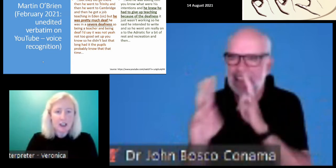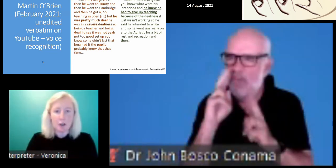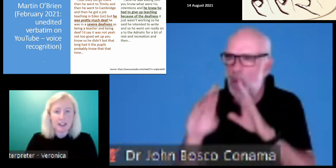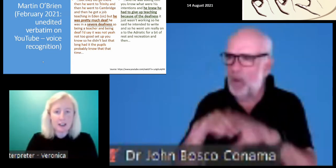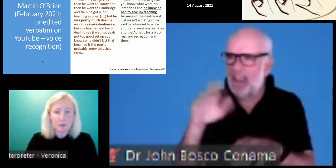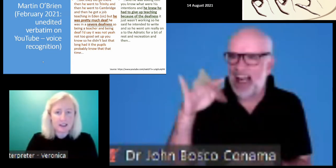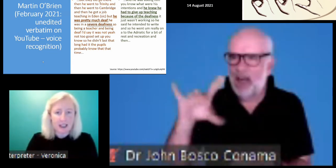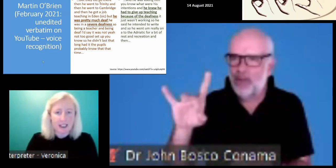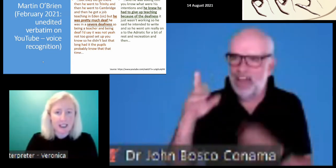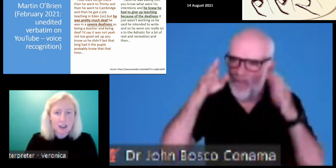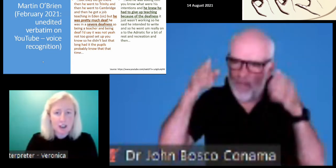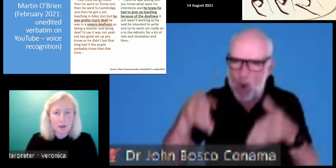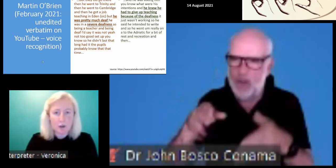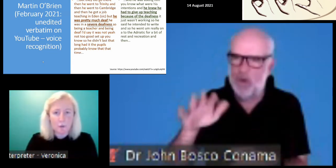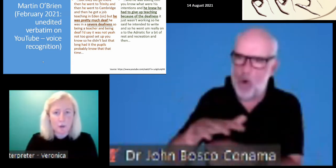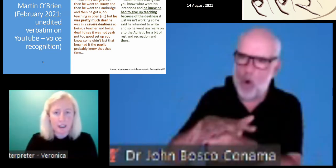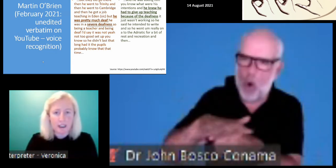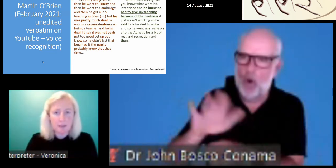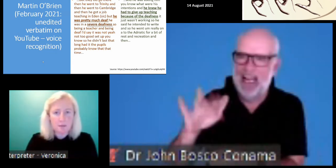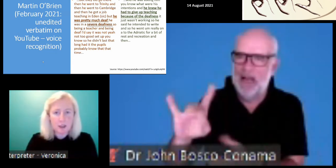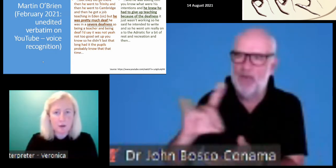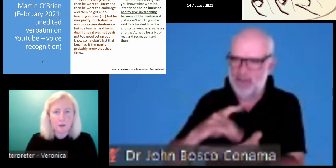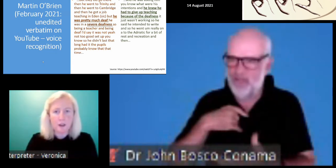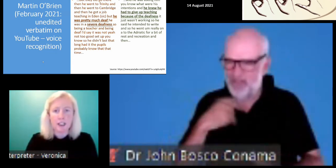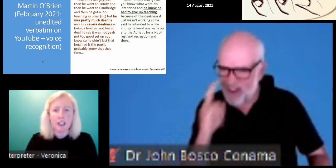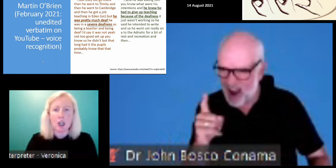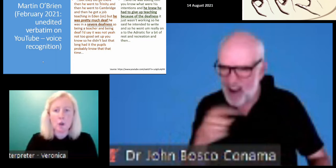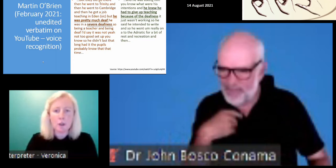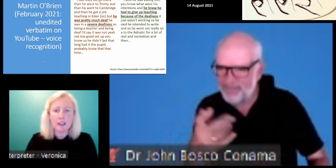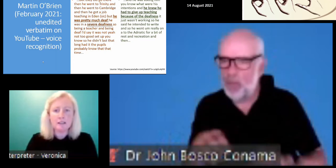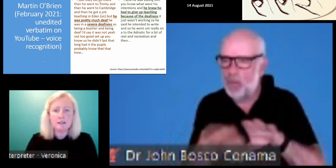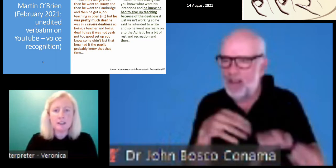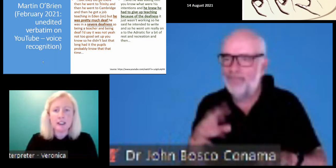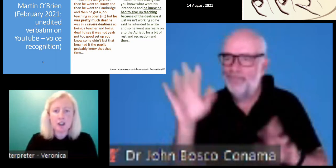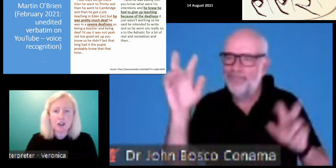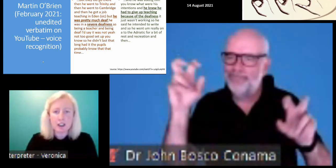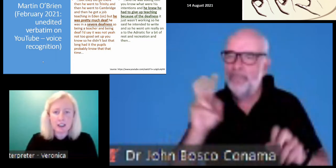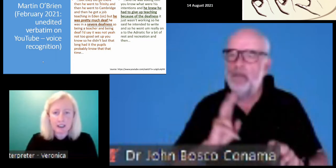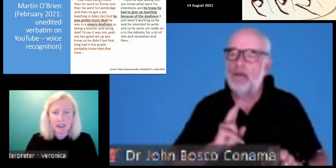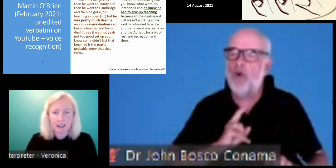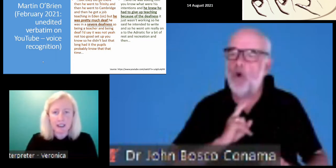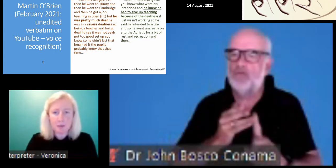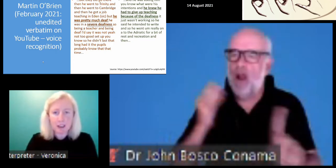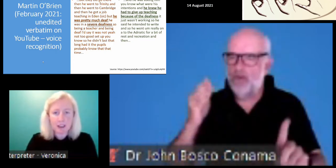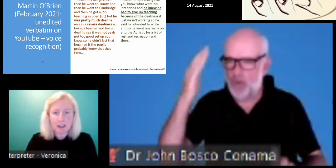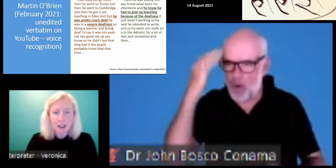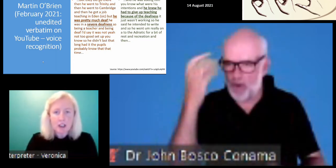So this was an interview in Limerick, the local history in Limerick. So